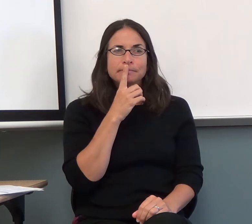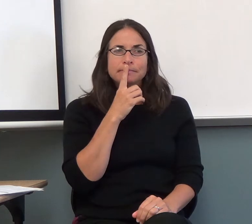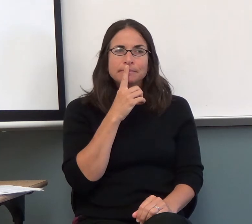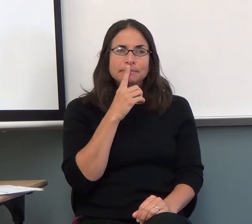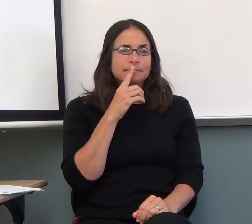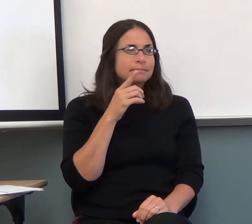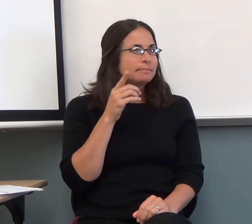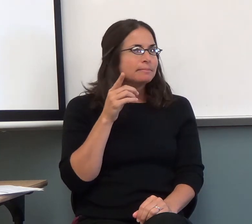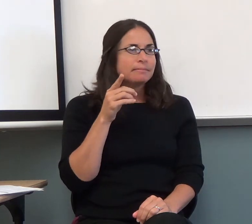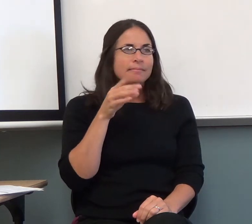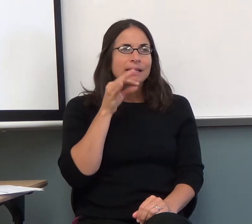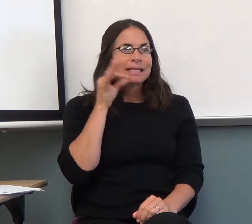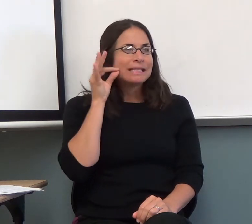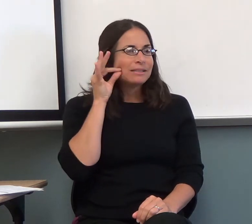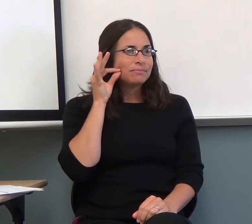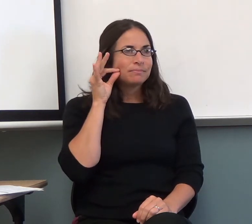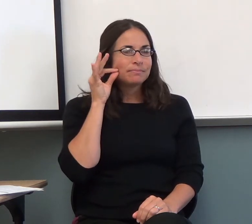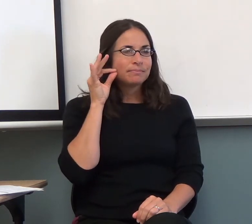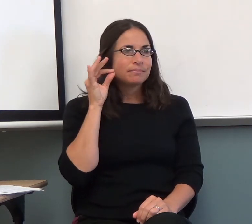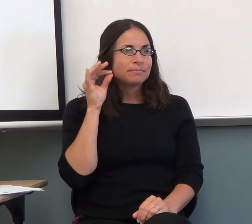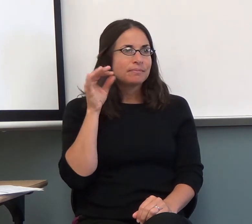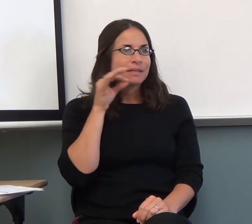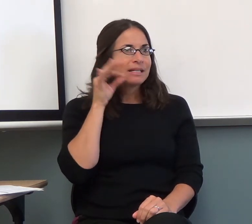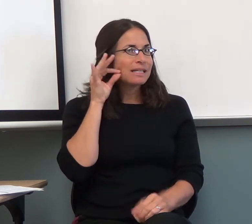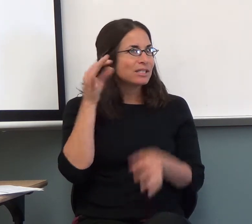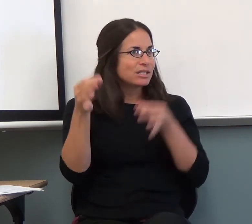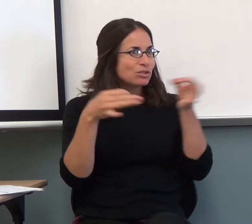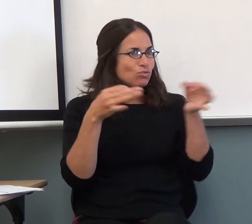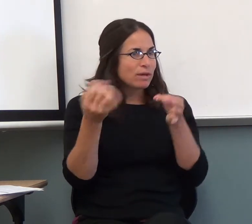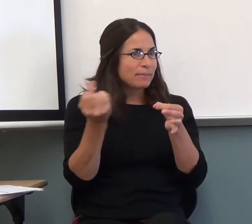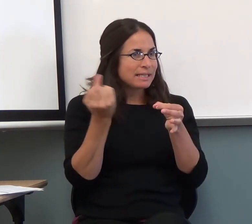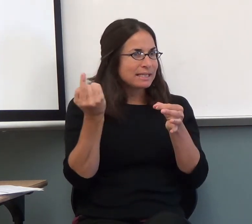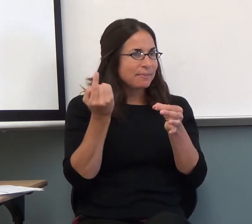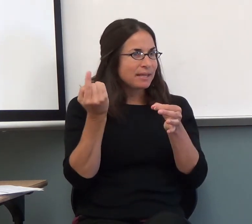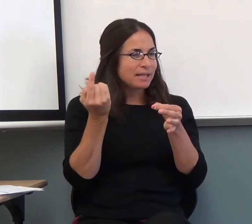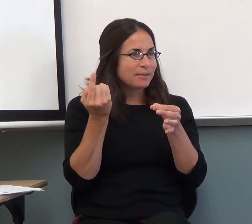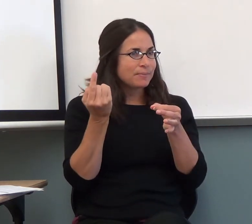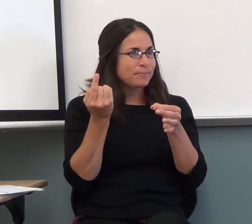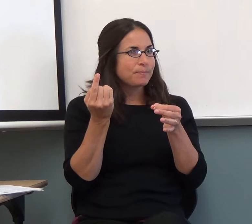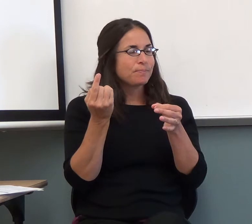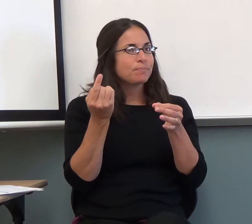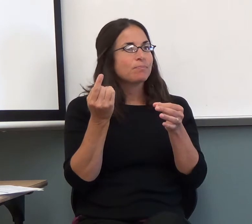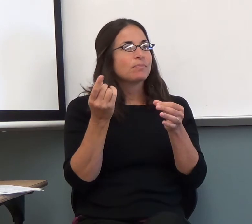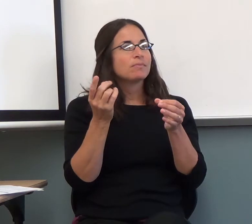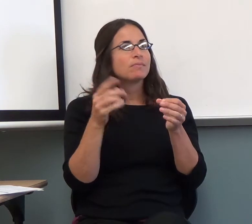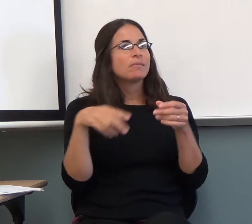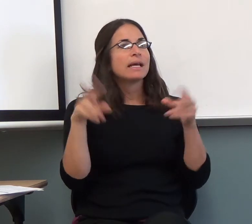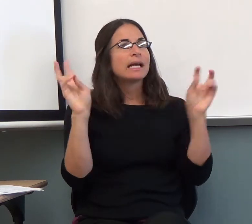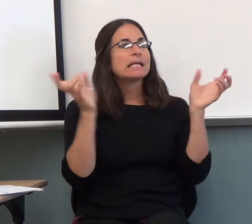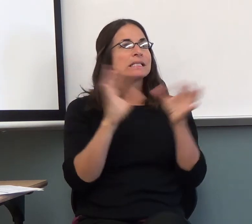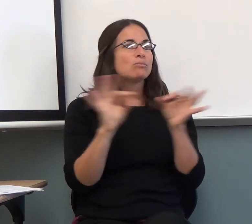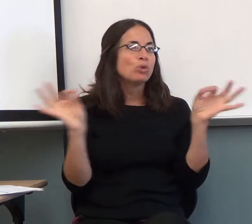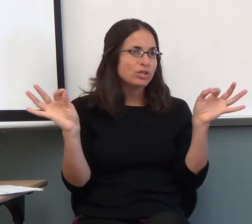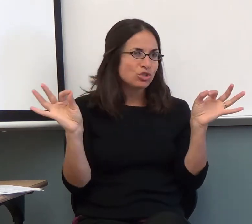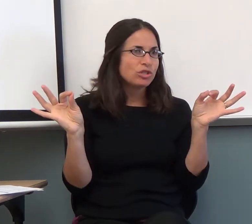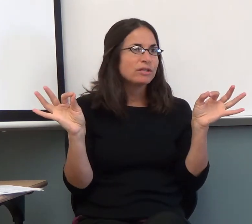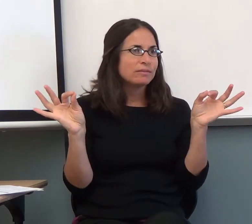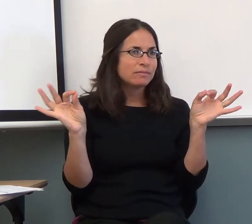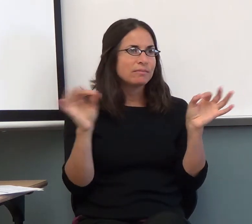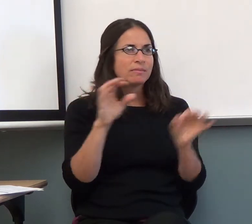is describing something. What is it describing? Expression. The expression. Good, good. And so what's our noun in